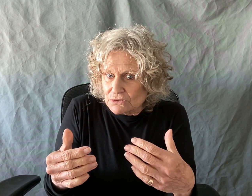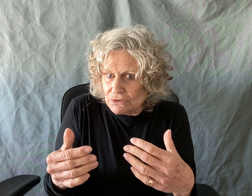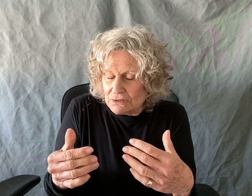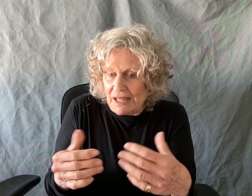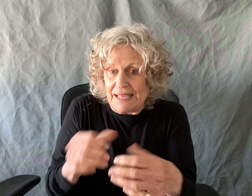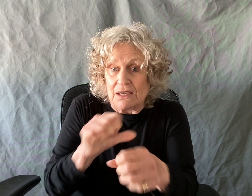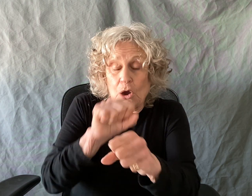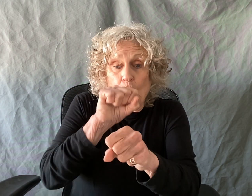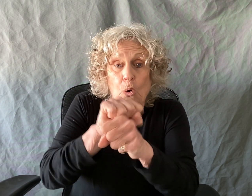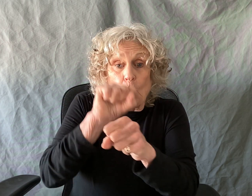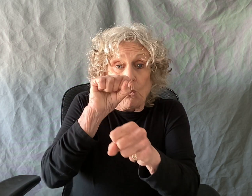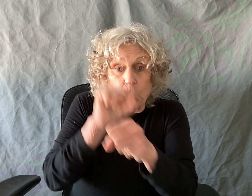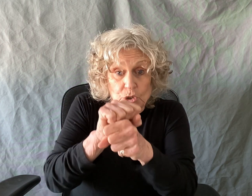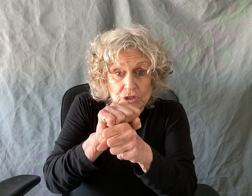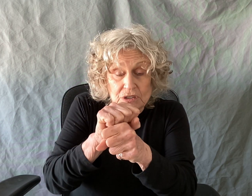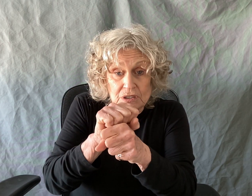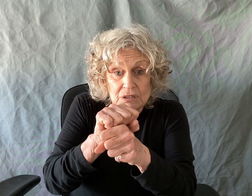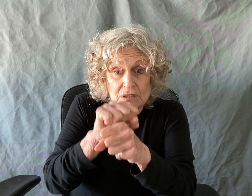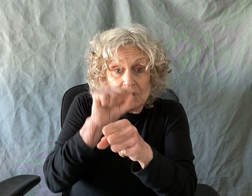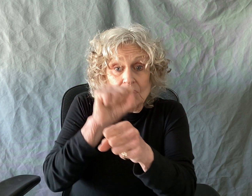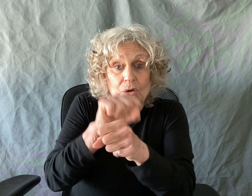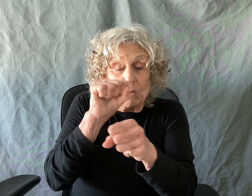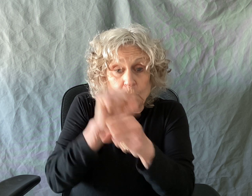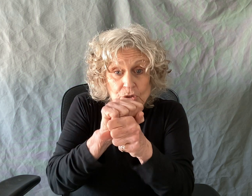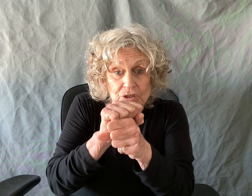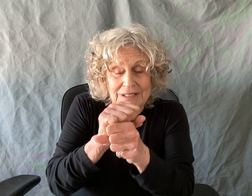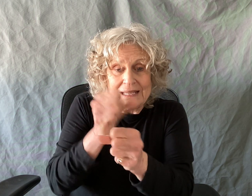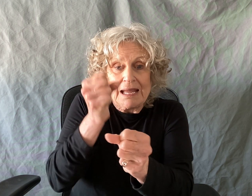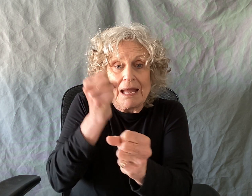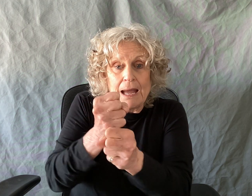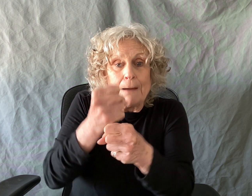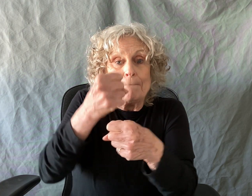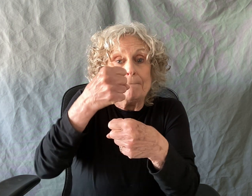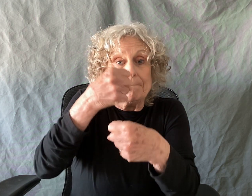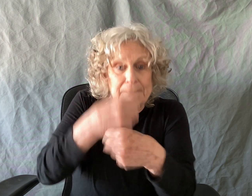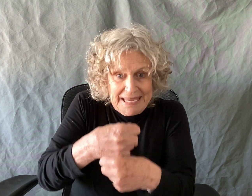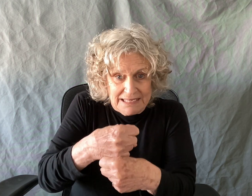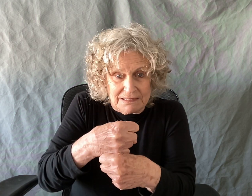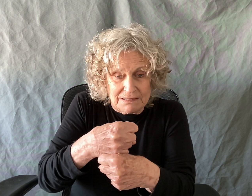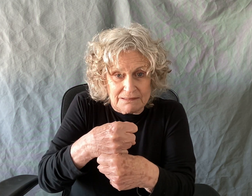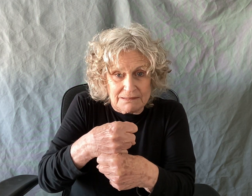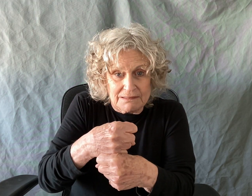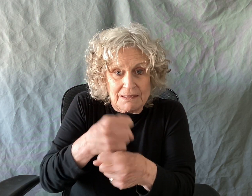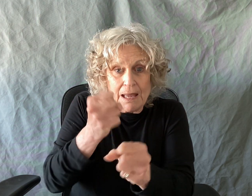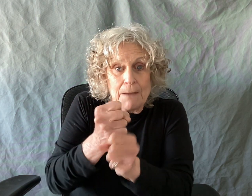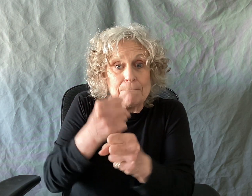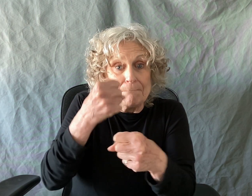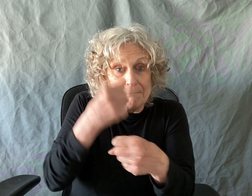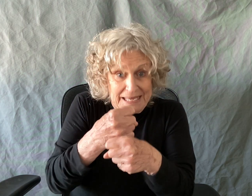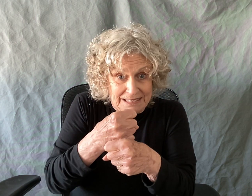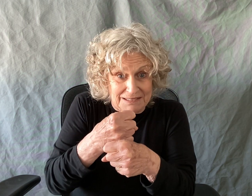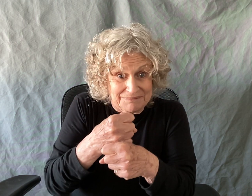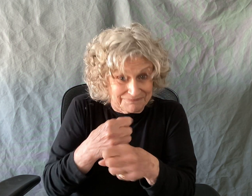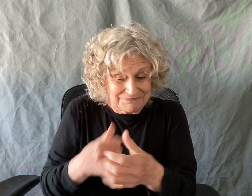look alike. Work, work, make, make.